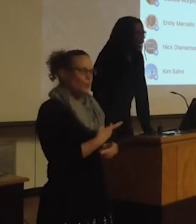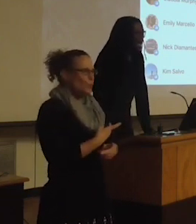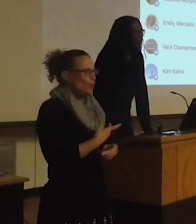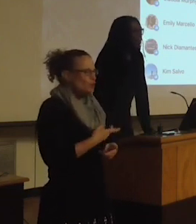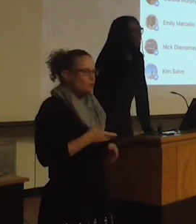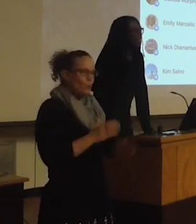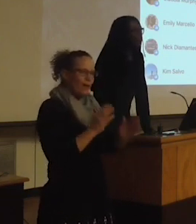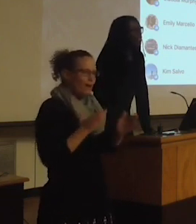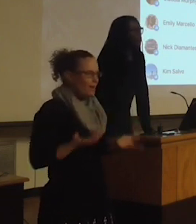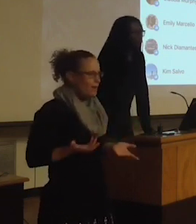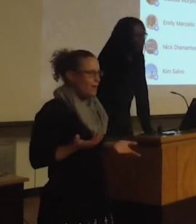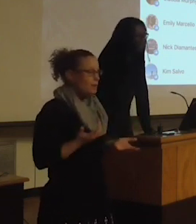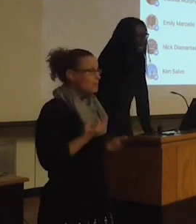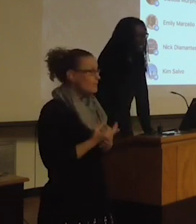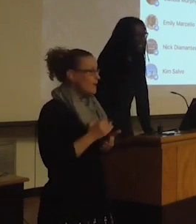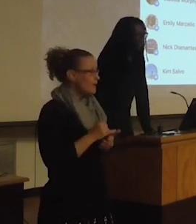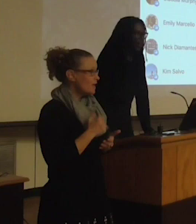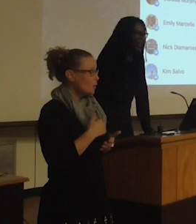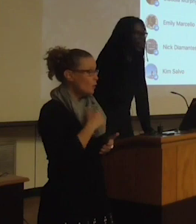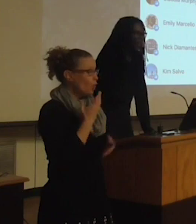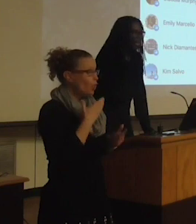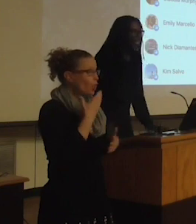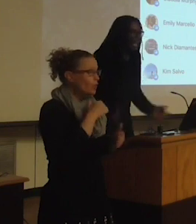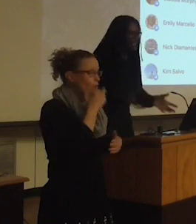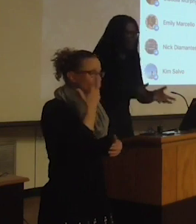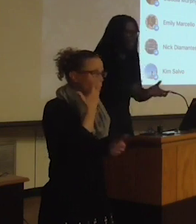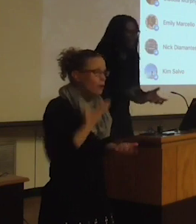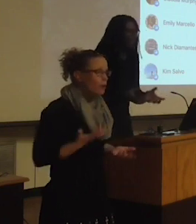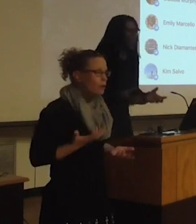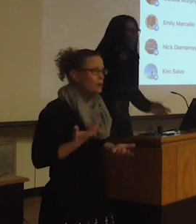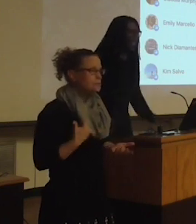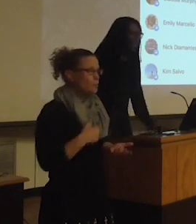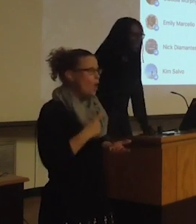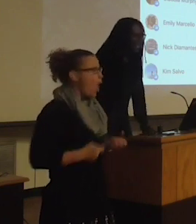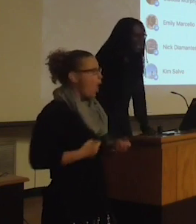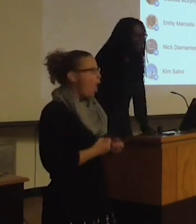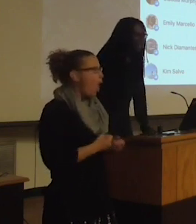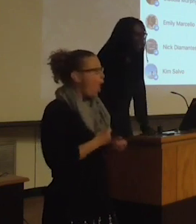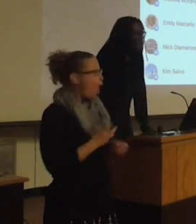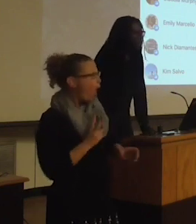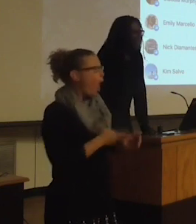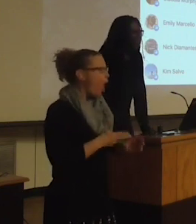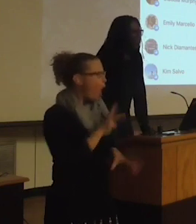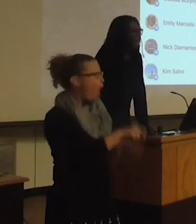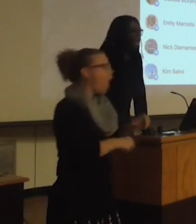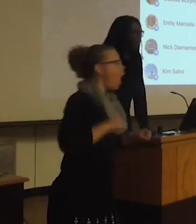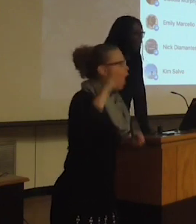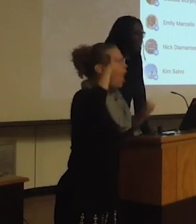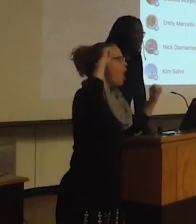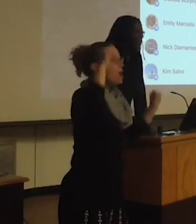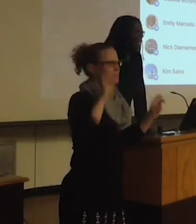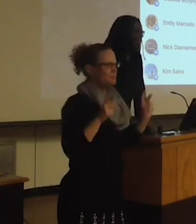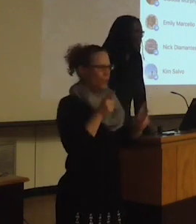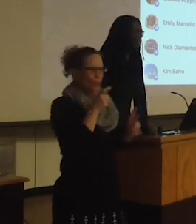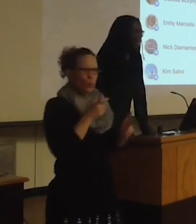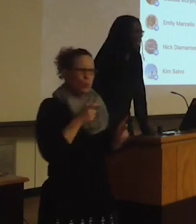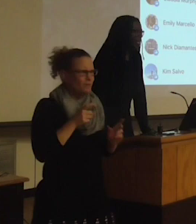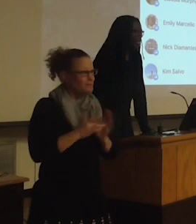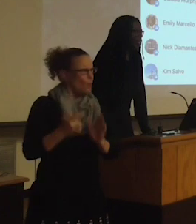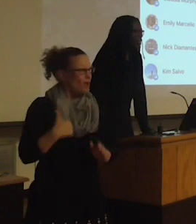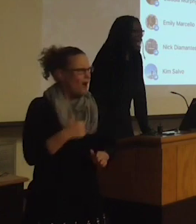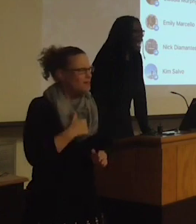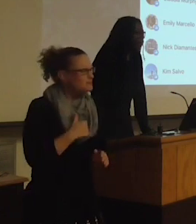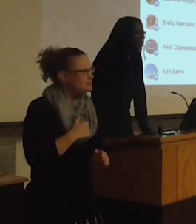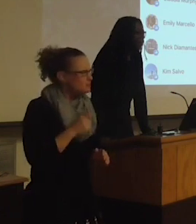way. And the fact that we don't realize this, the fact that we attach ourselves to the very narratives of people that have chosen to exploit